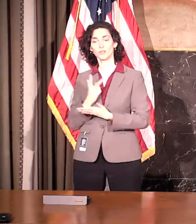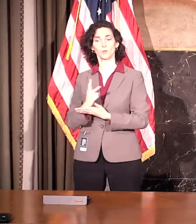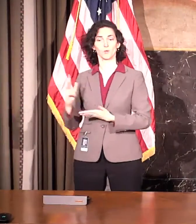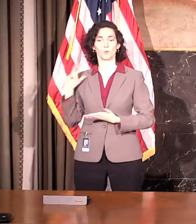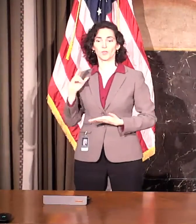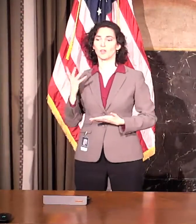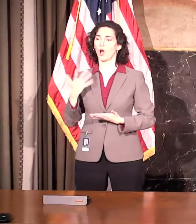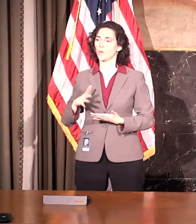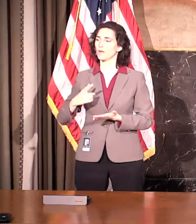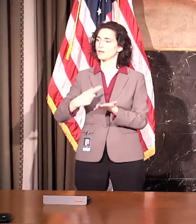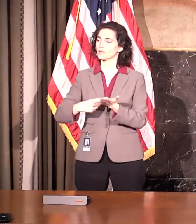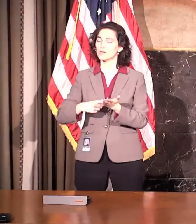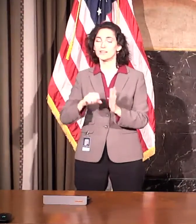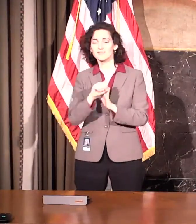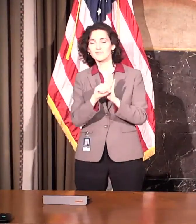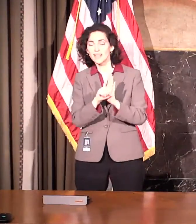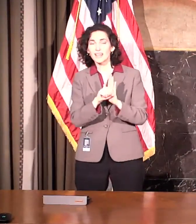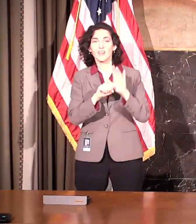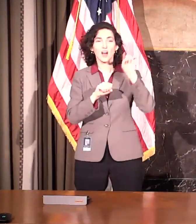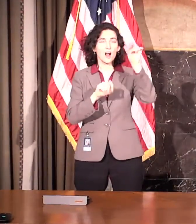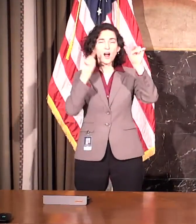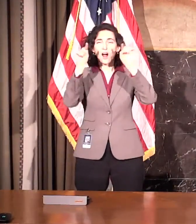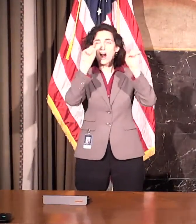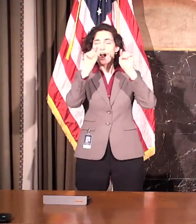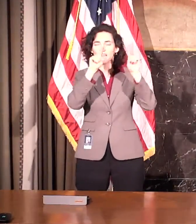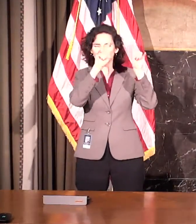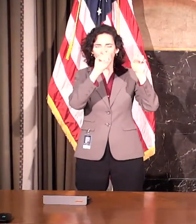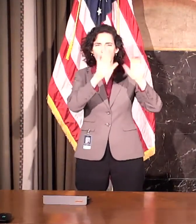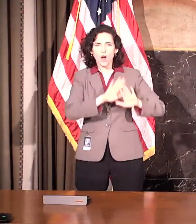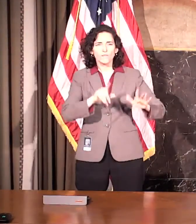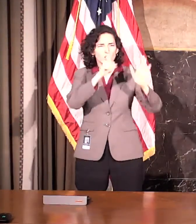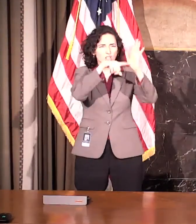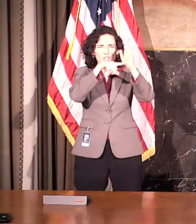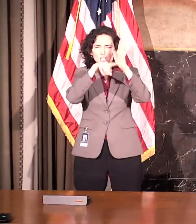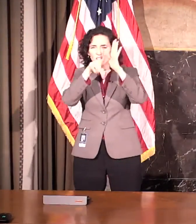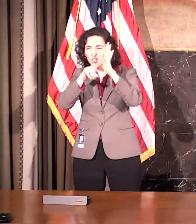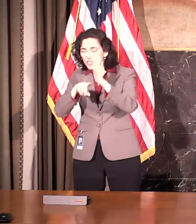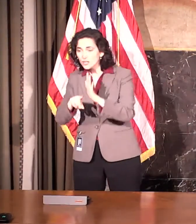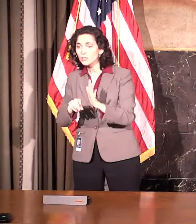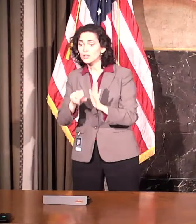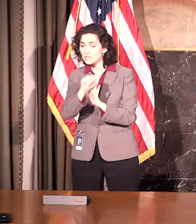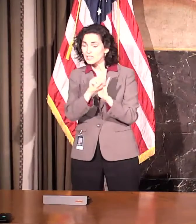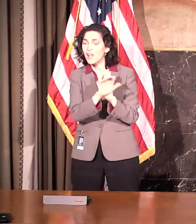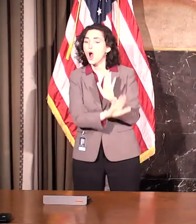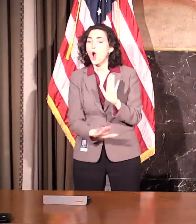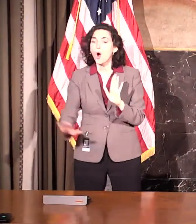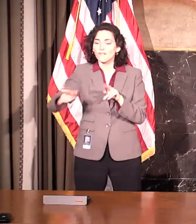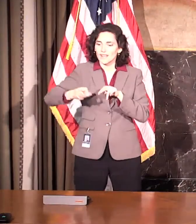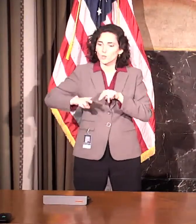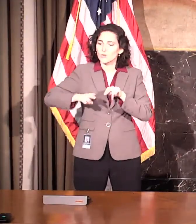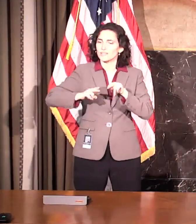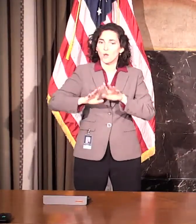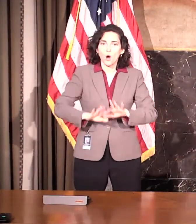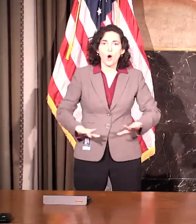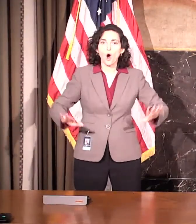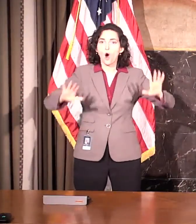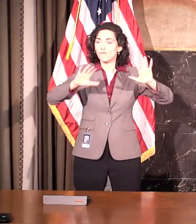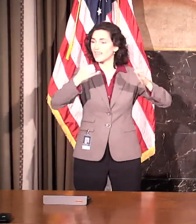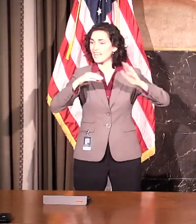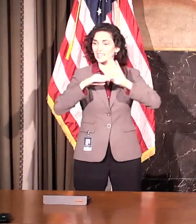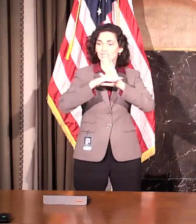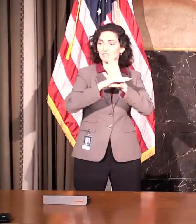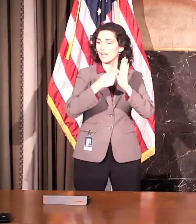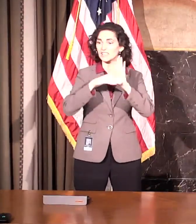every corner of the state is experiencing increases right now. And we have no reason to think that it gets any